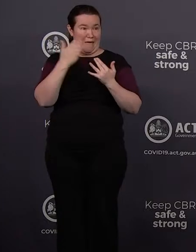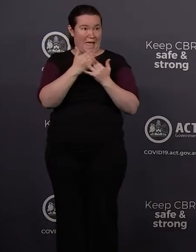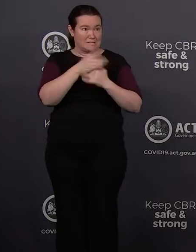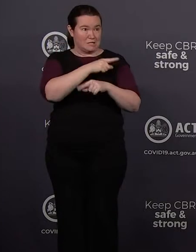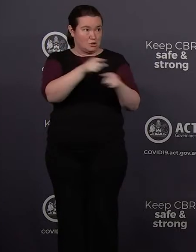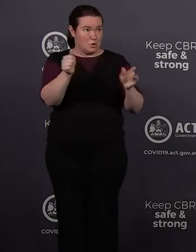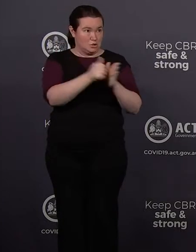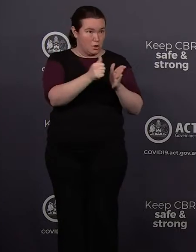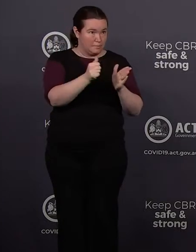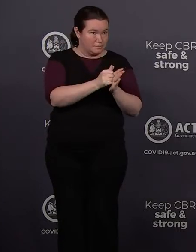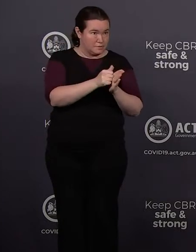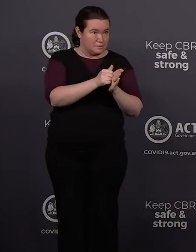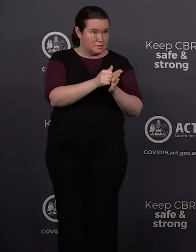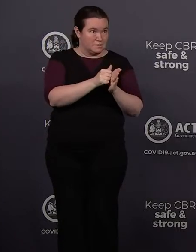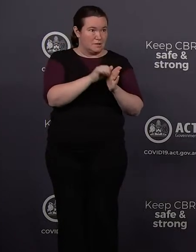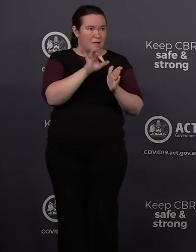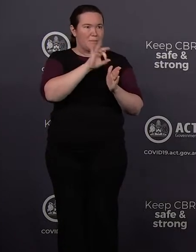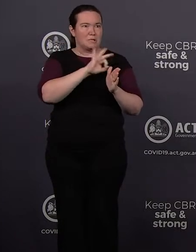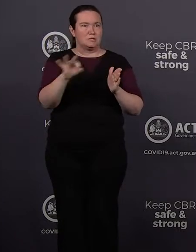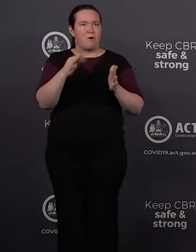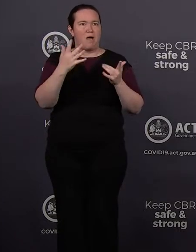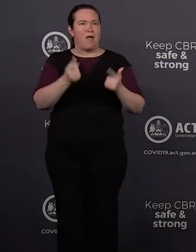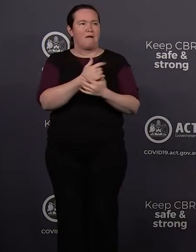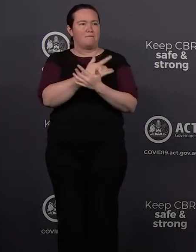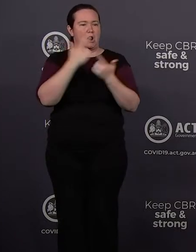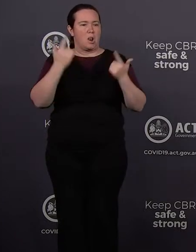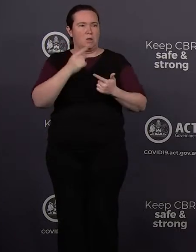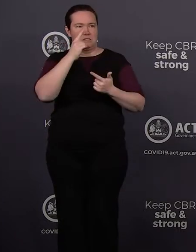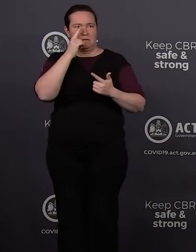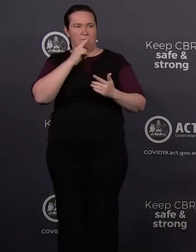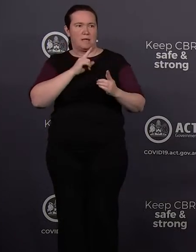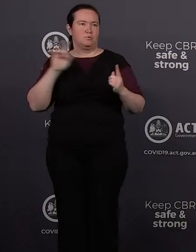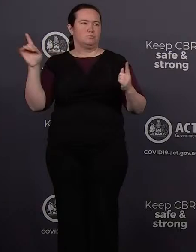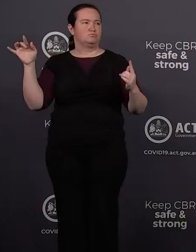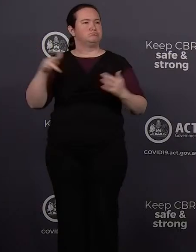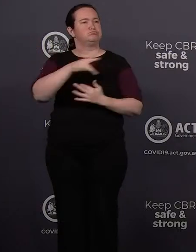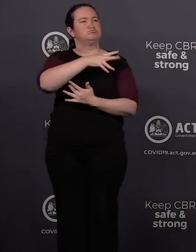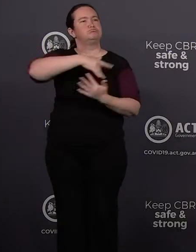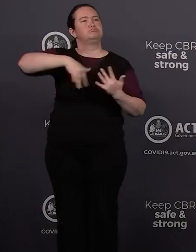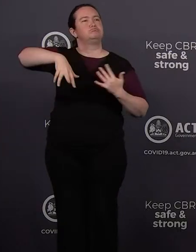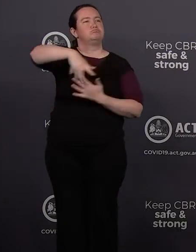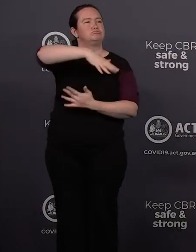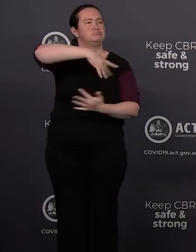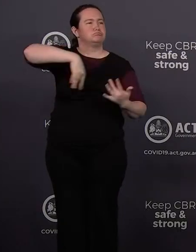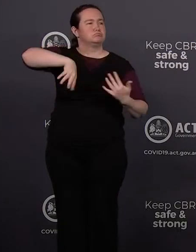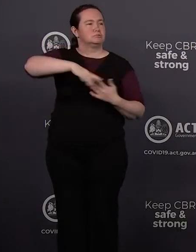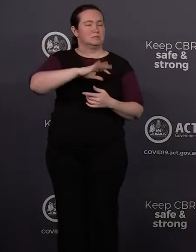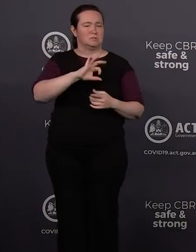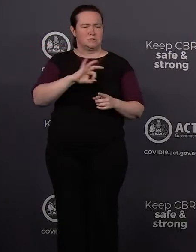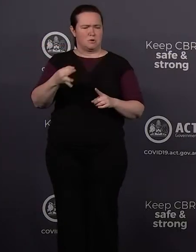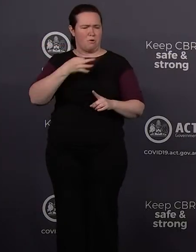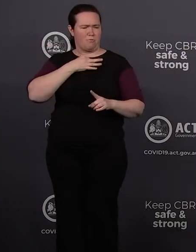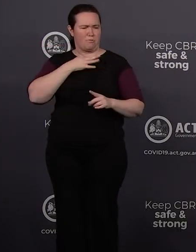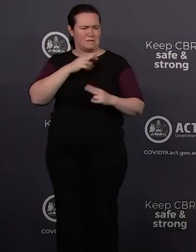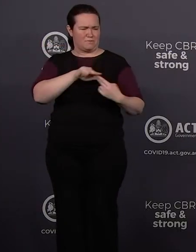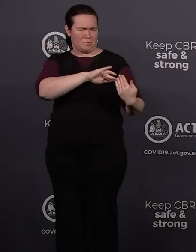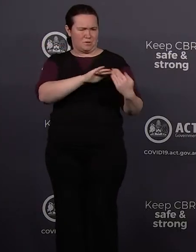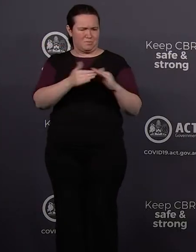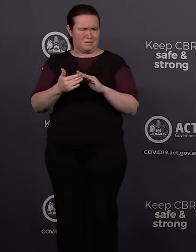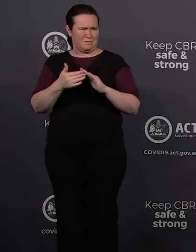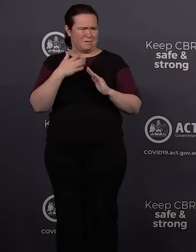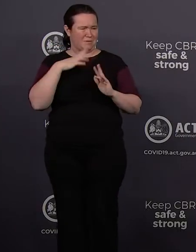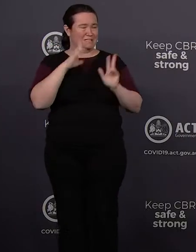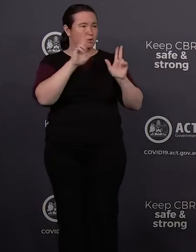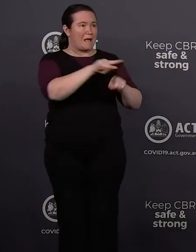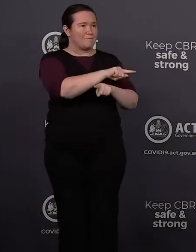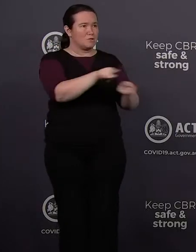what they needed without actually having large volumes of people walking through, and not only providing a risk to community, but also we need to look after the